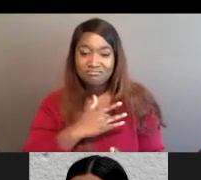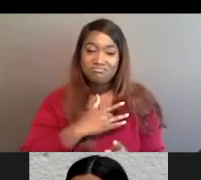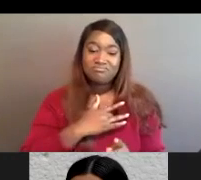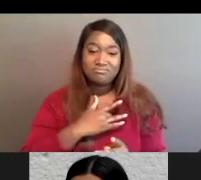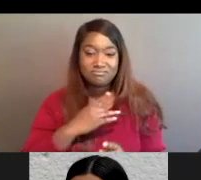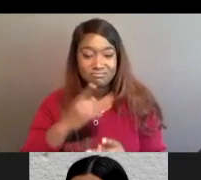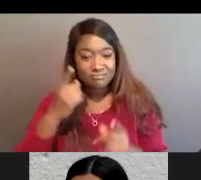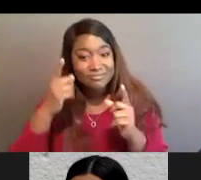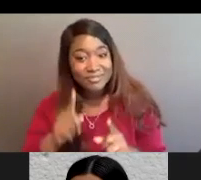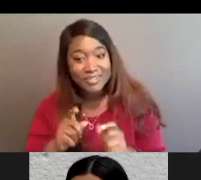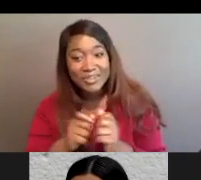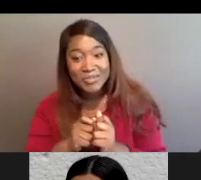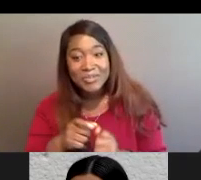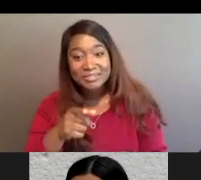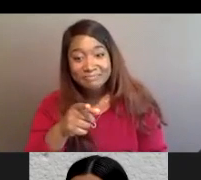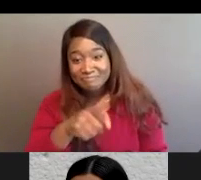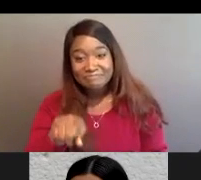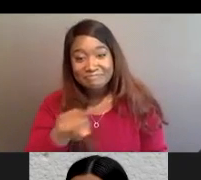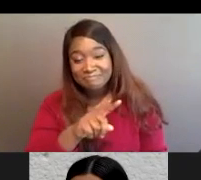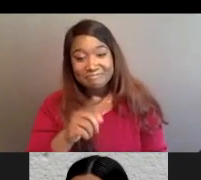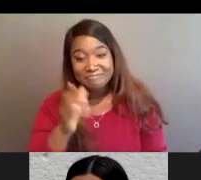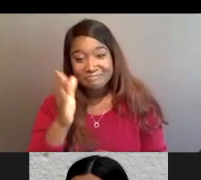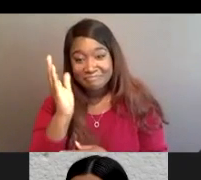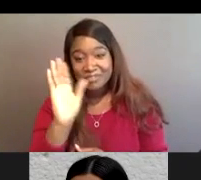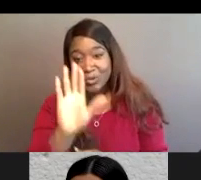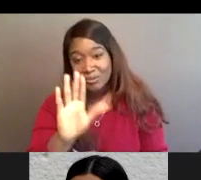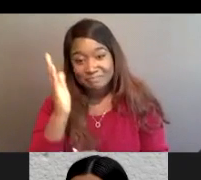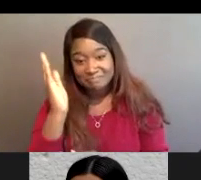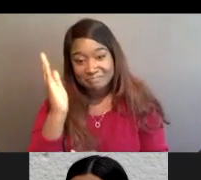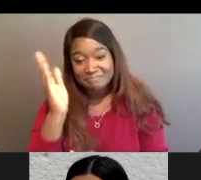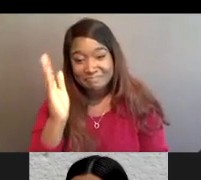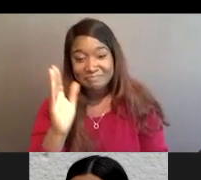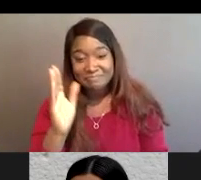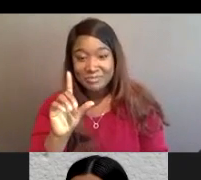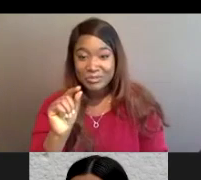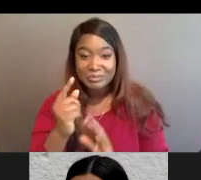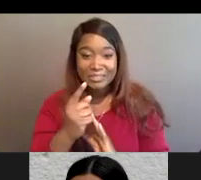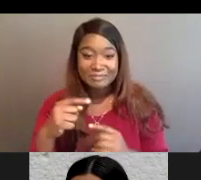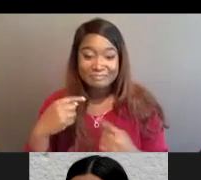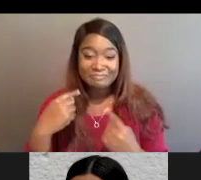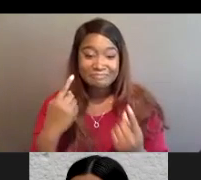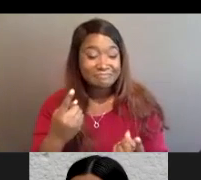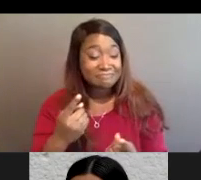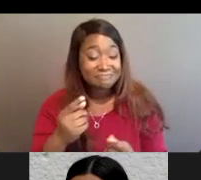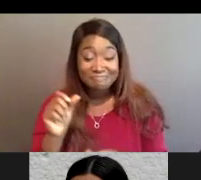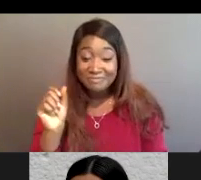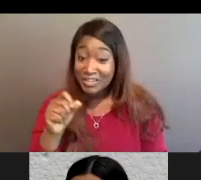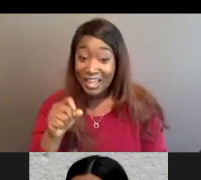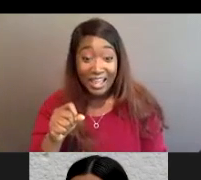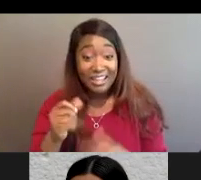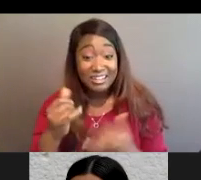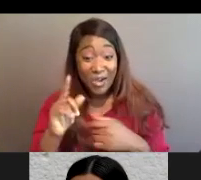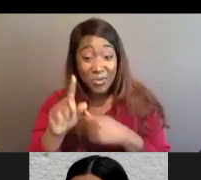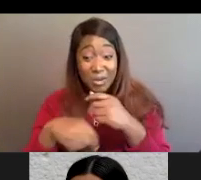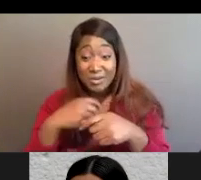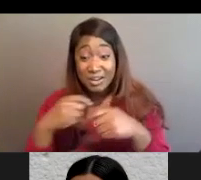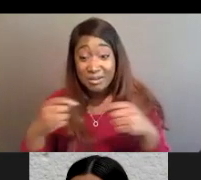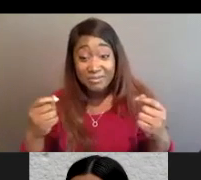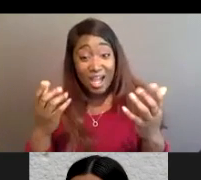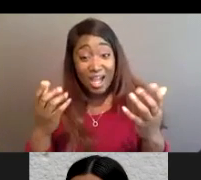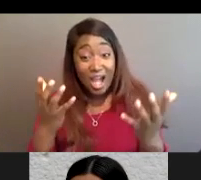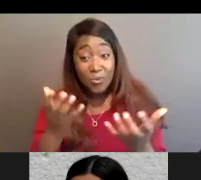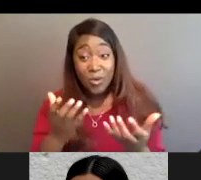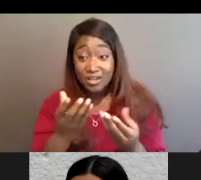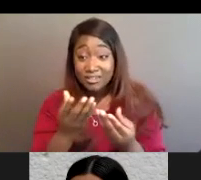with everything that's been said in the last 20 minutes. And yeah, as we wrap up, I want to give out some